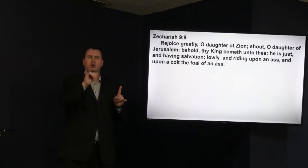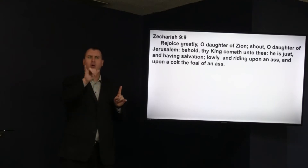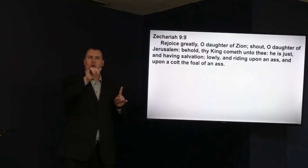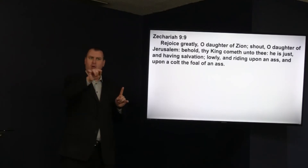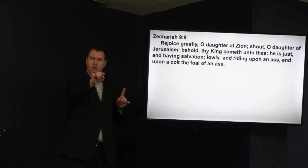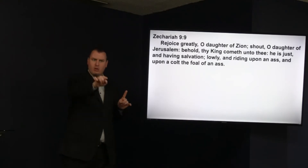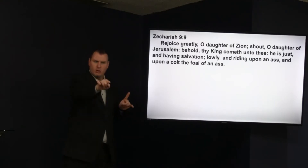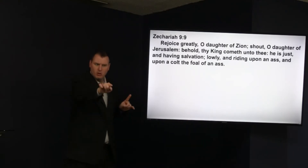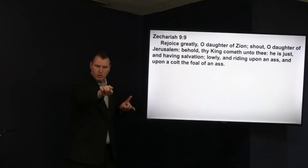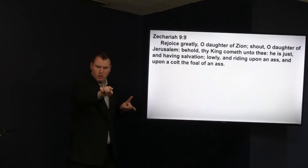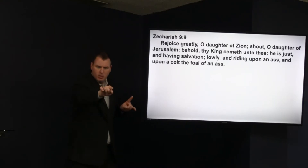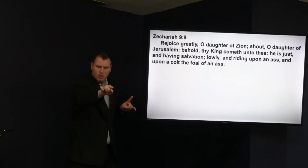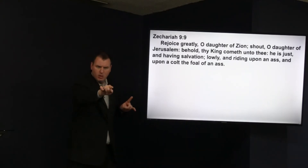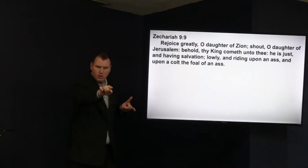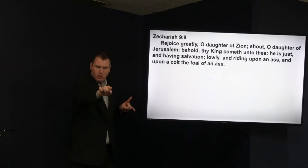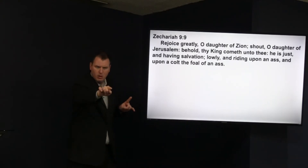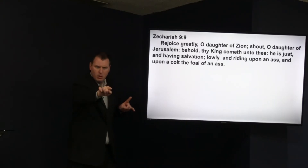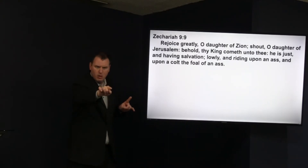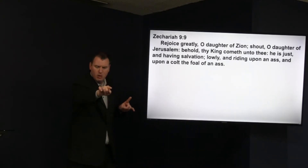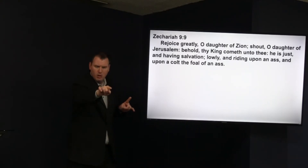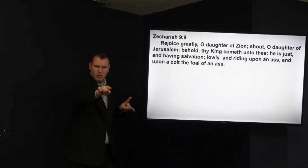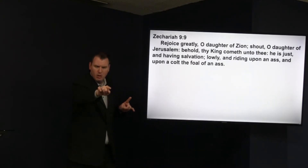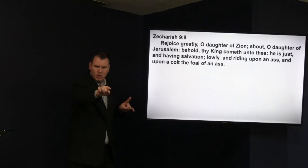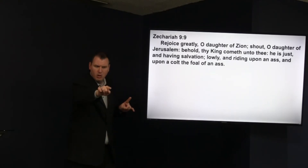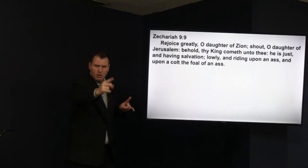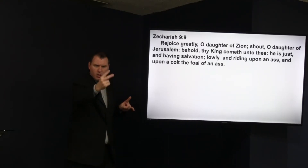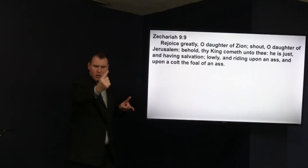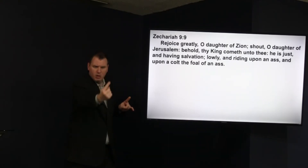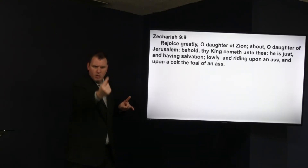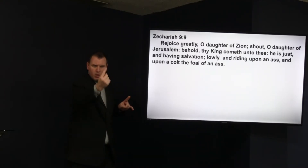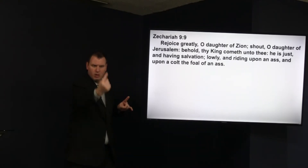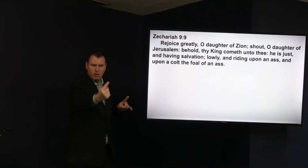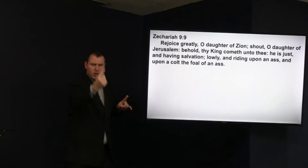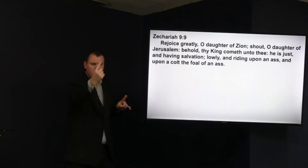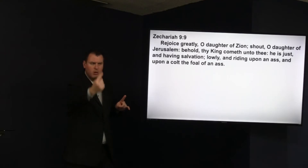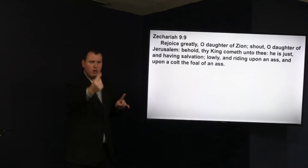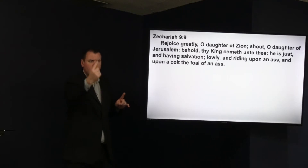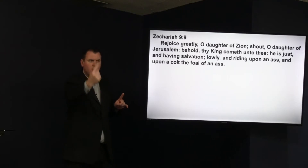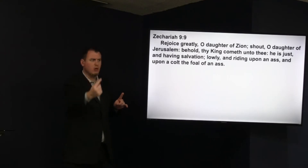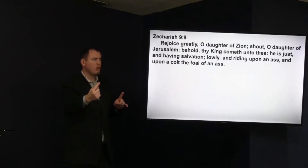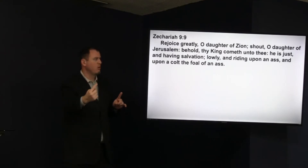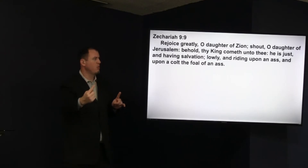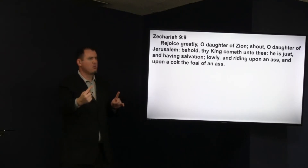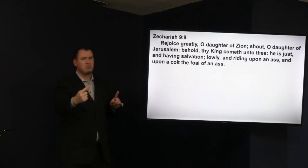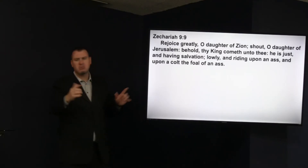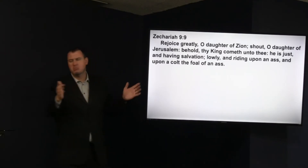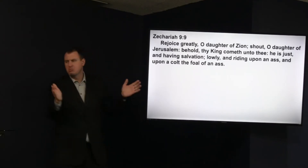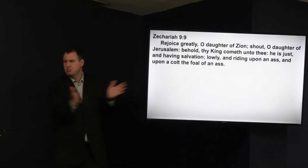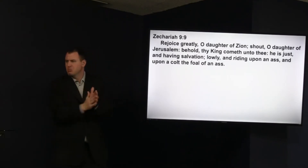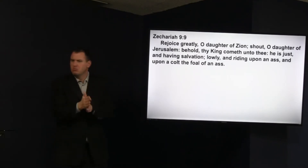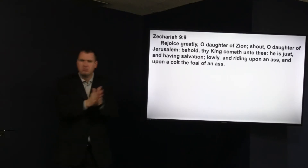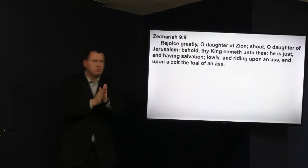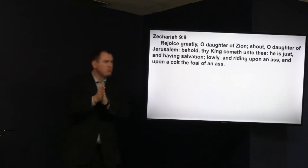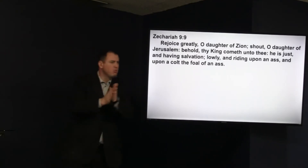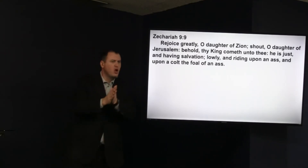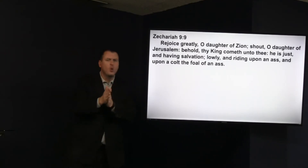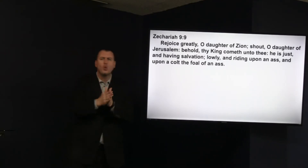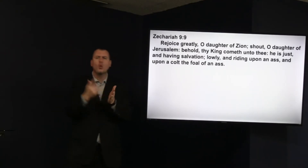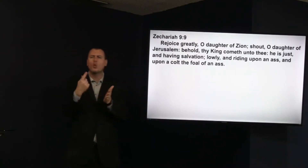they don't know the scripture, but they see this event happening,